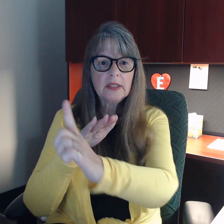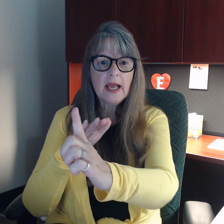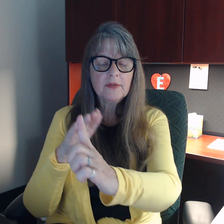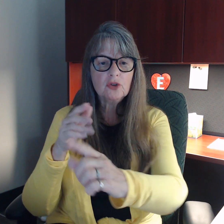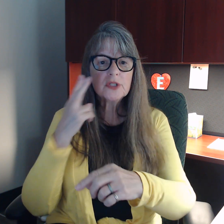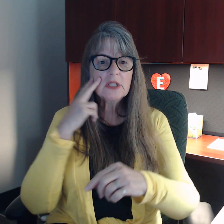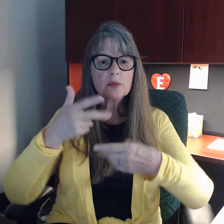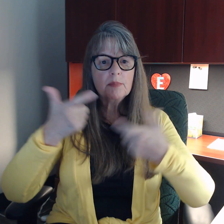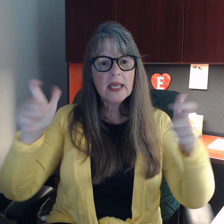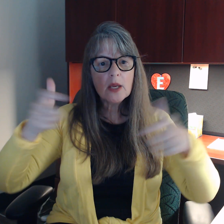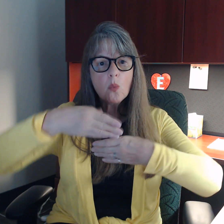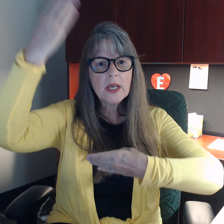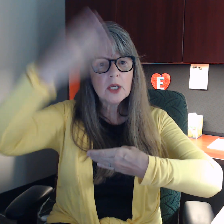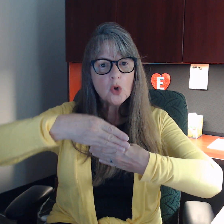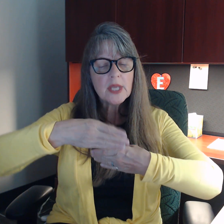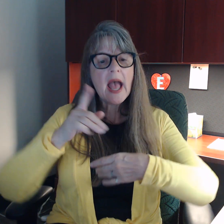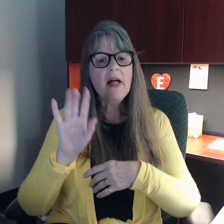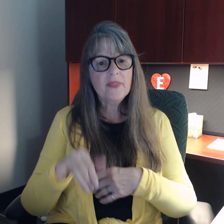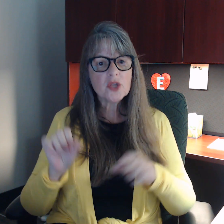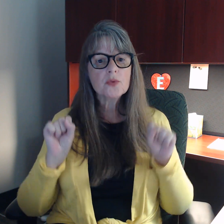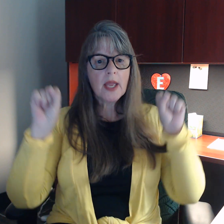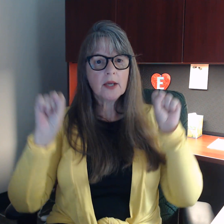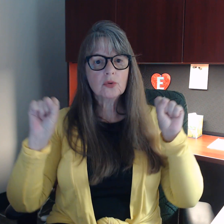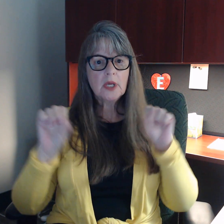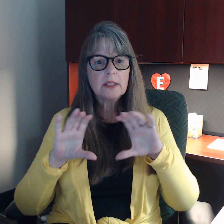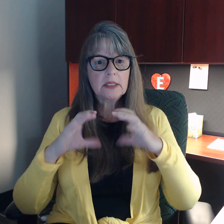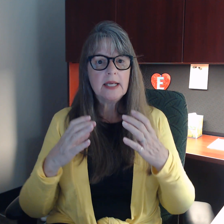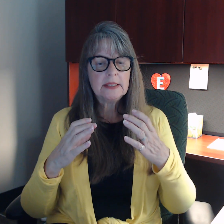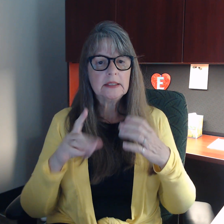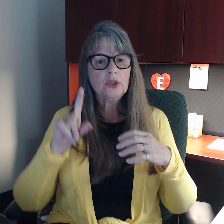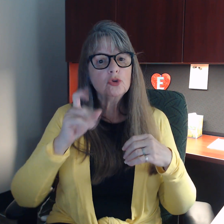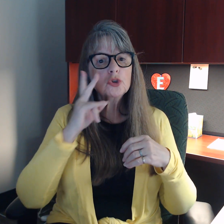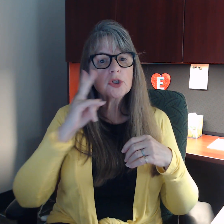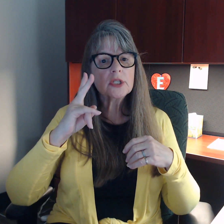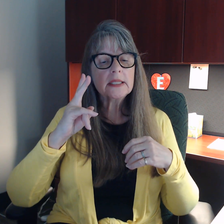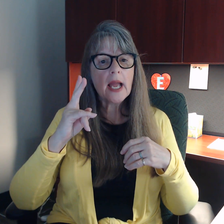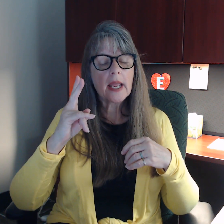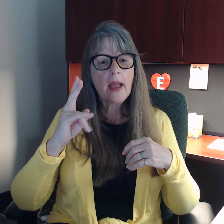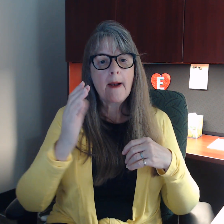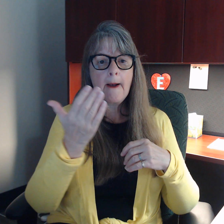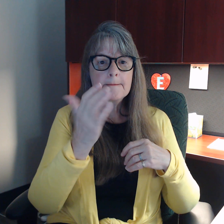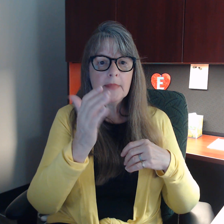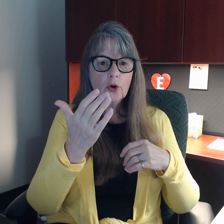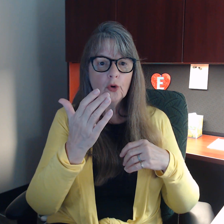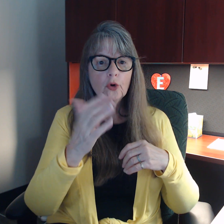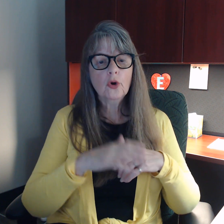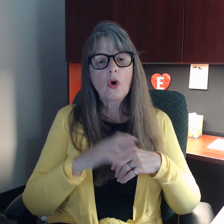left, and you'll see those big windows, and that's where the exercise class is. And you should see like a mirror